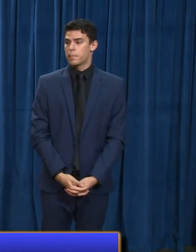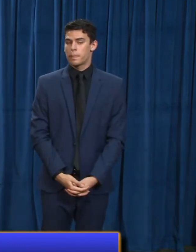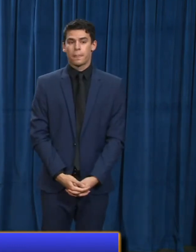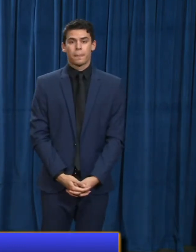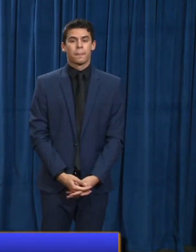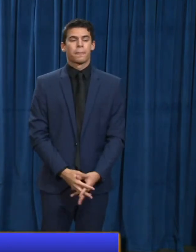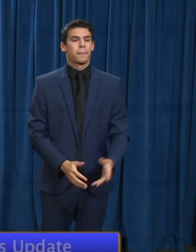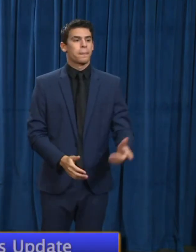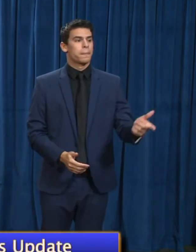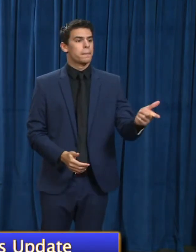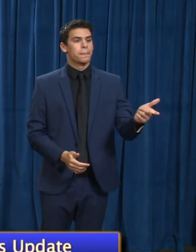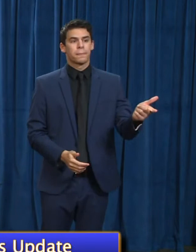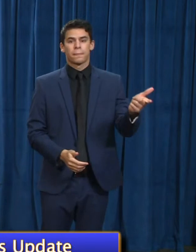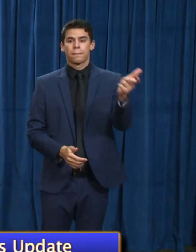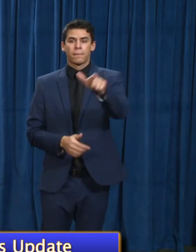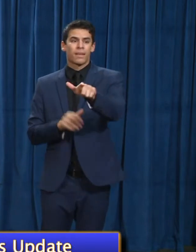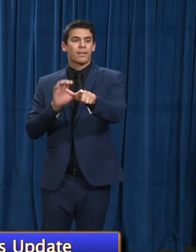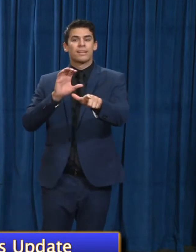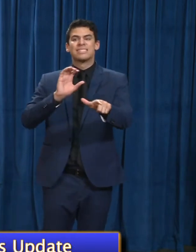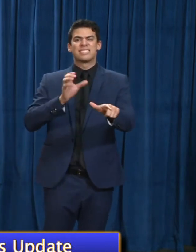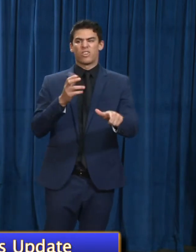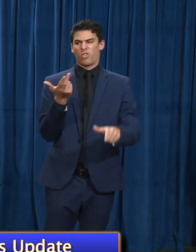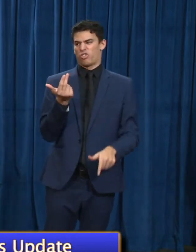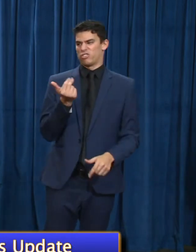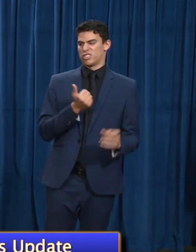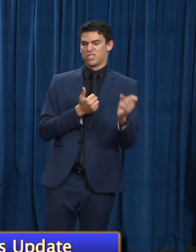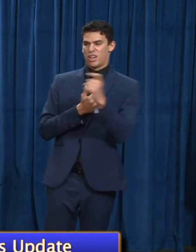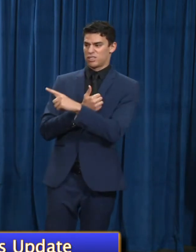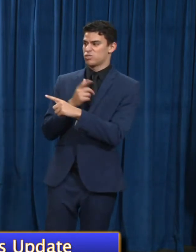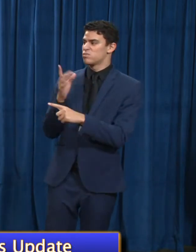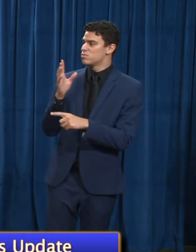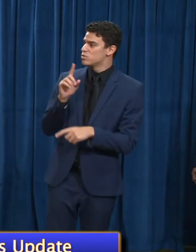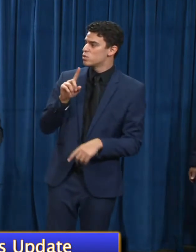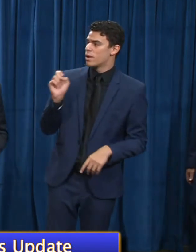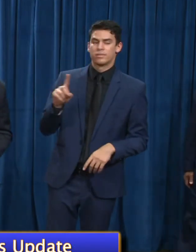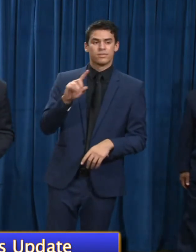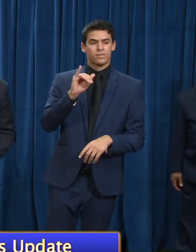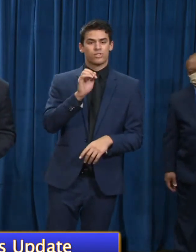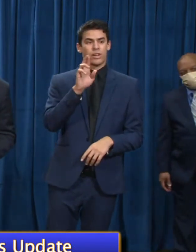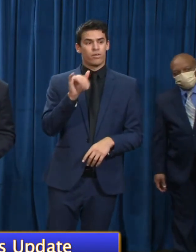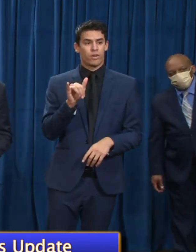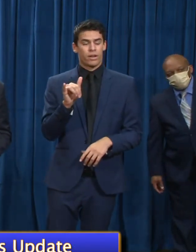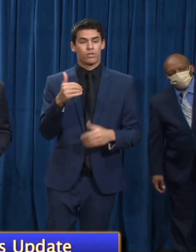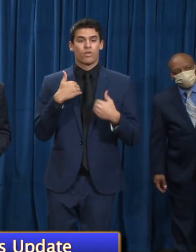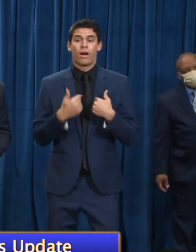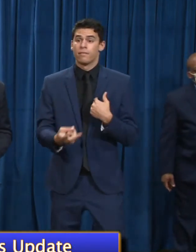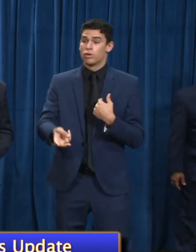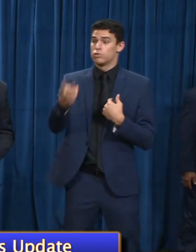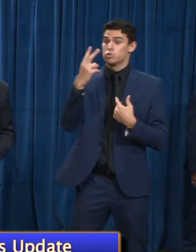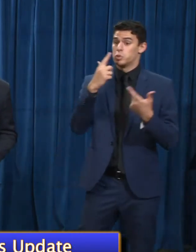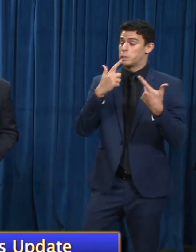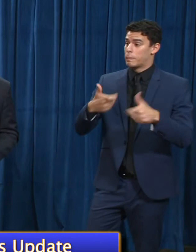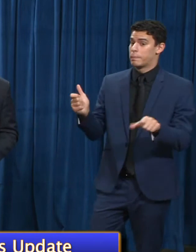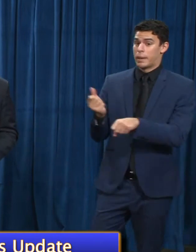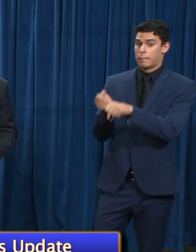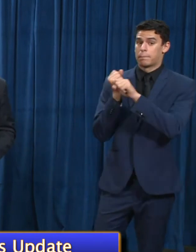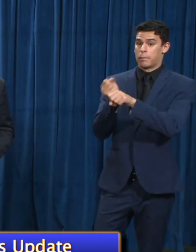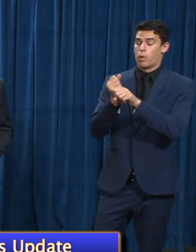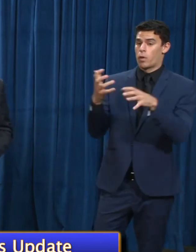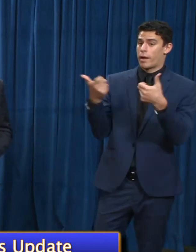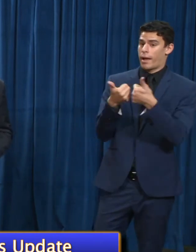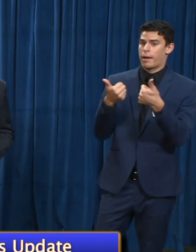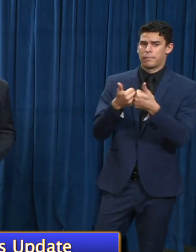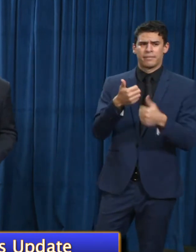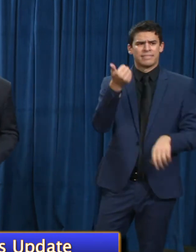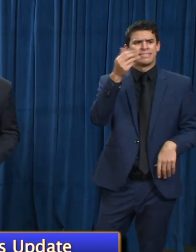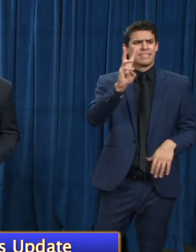Mayor Demings, Asher Wyman, Channel 13. It's kind of a follow-up to Jerry's question there, though. You have 2 big bowl games this week that are going to have over 60,000 people per